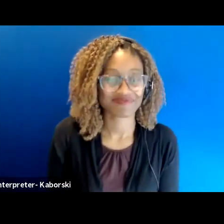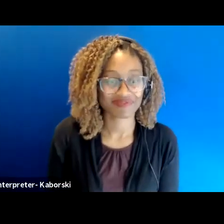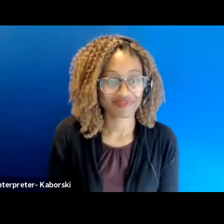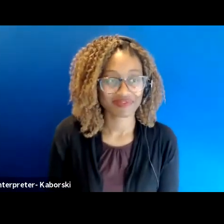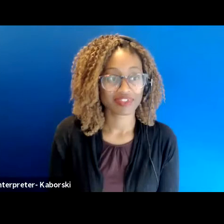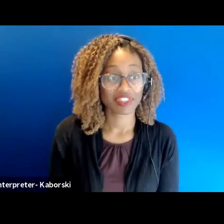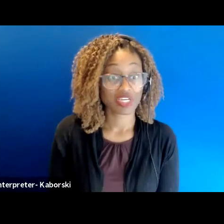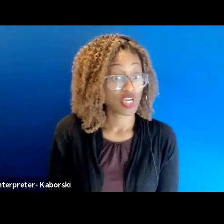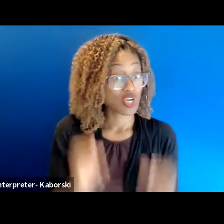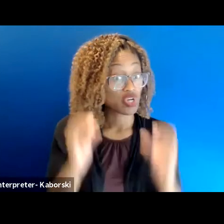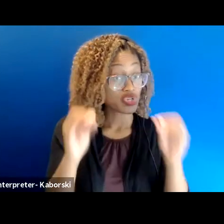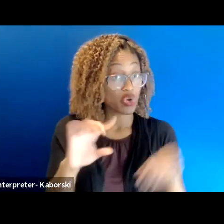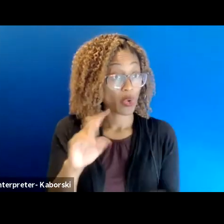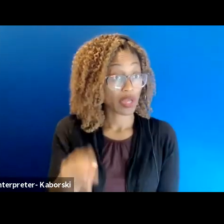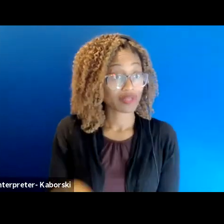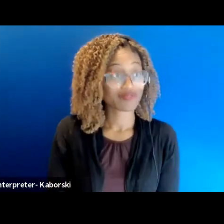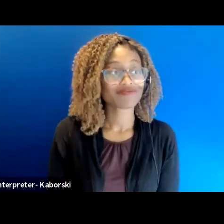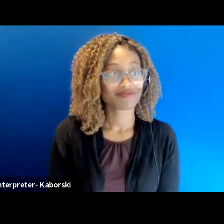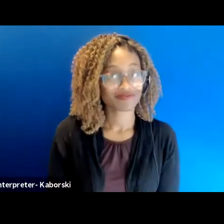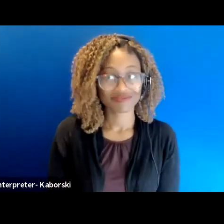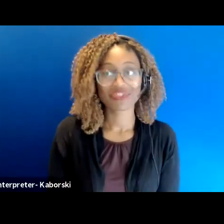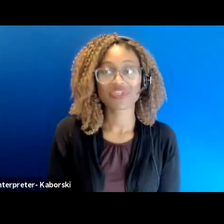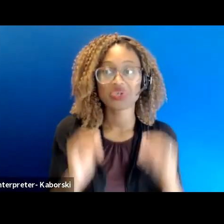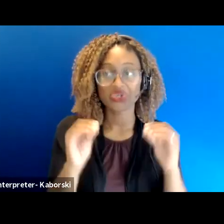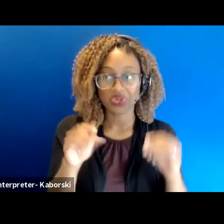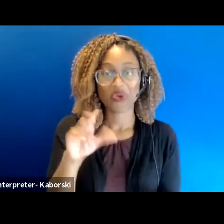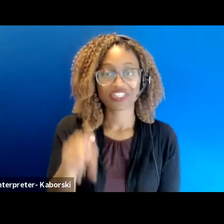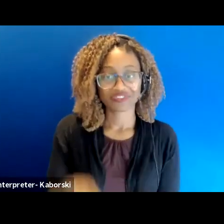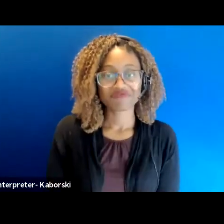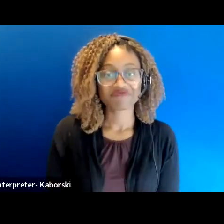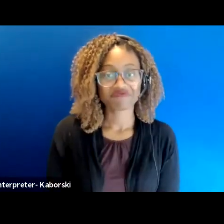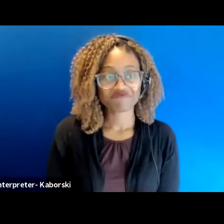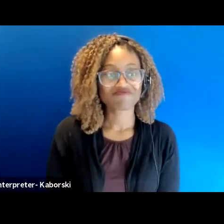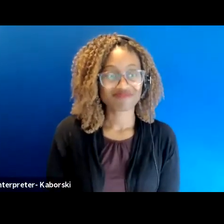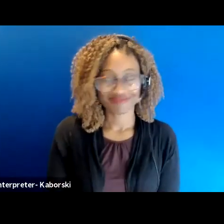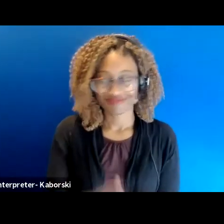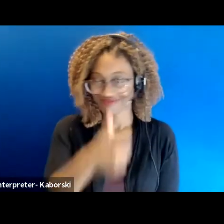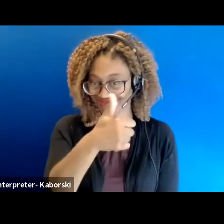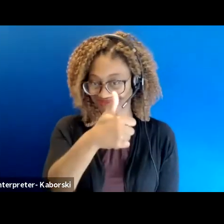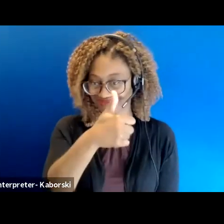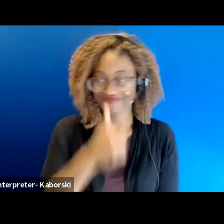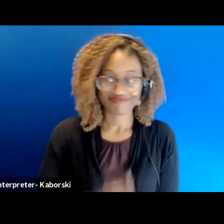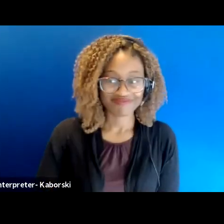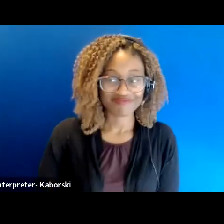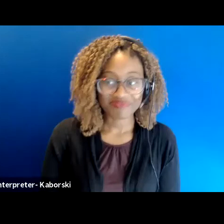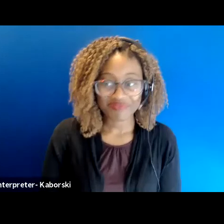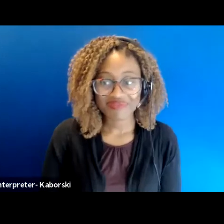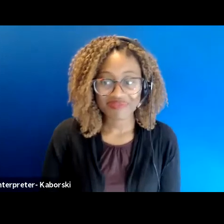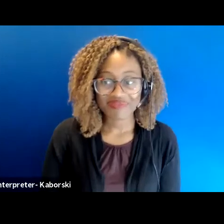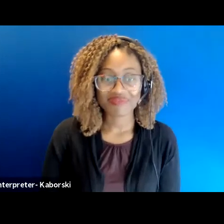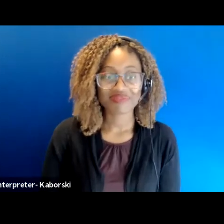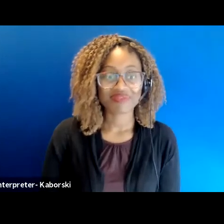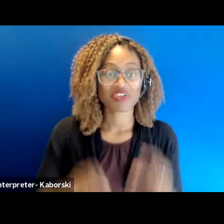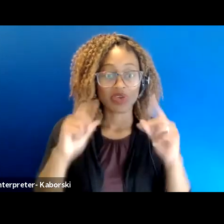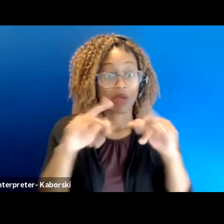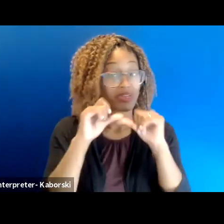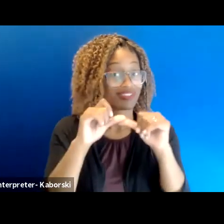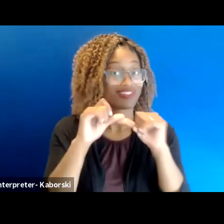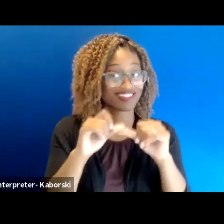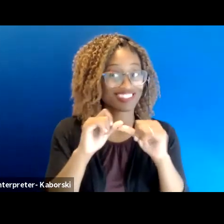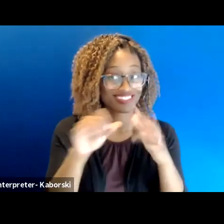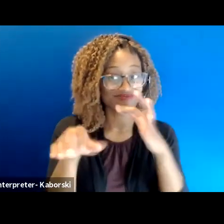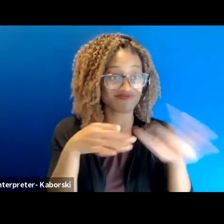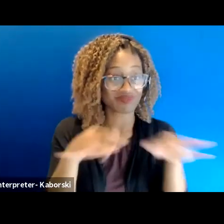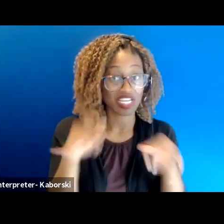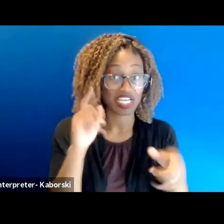There's no questions? Yes, no questions. Okay. So I'm going to continue on until